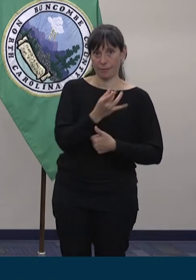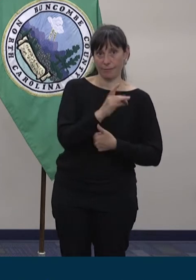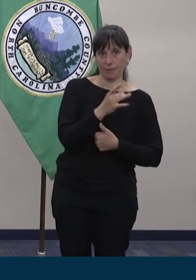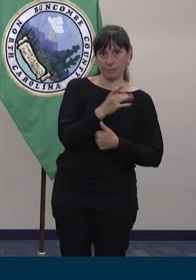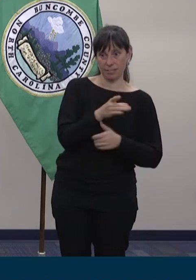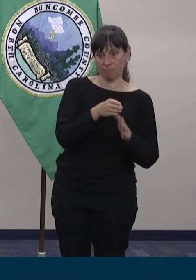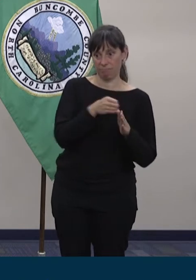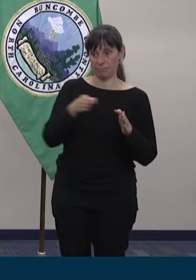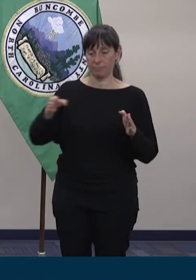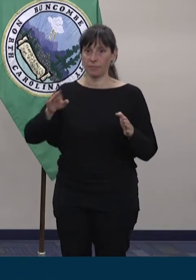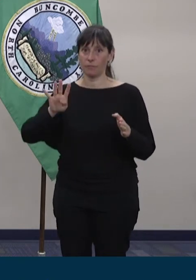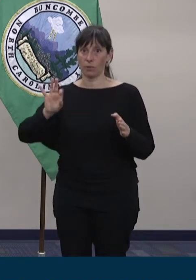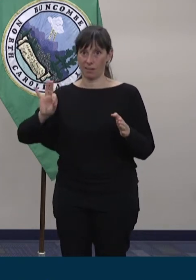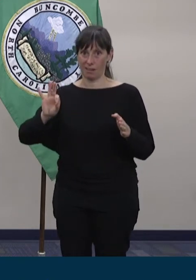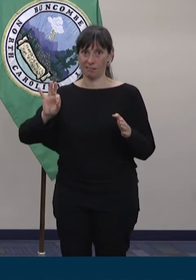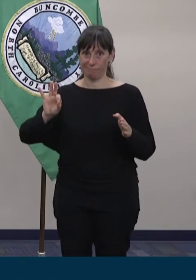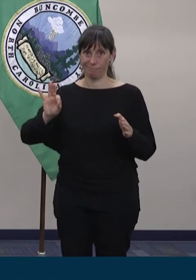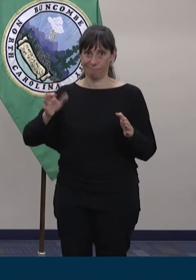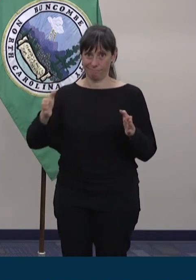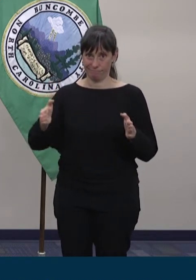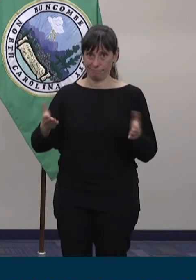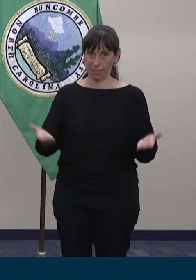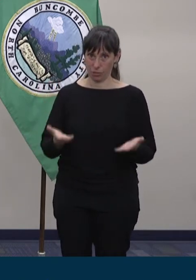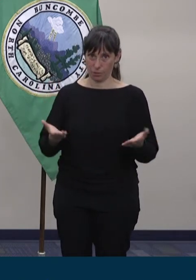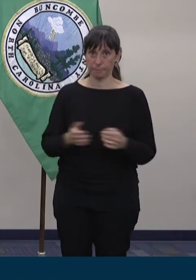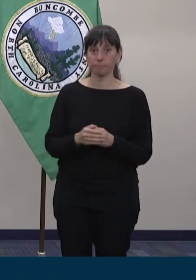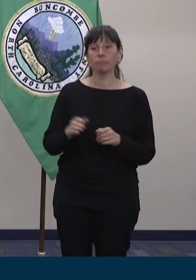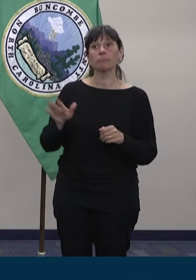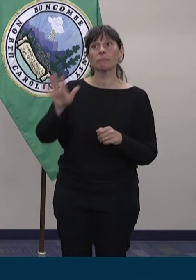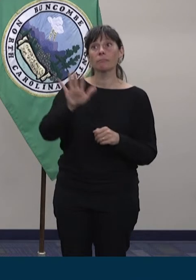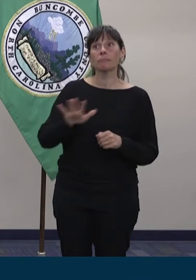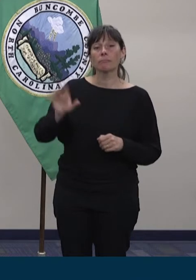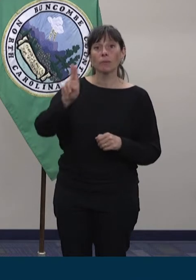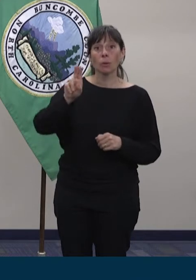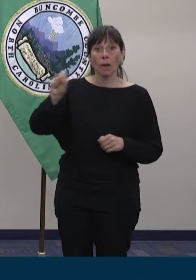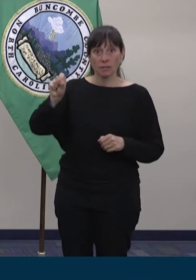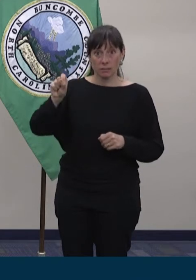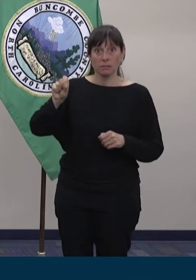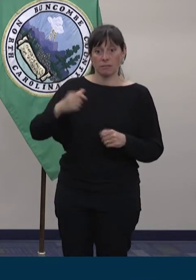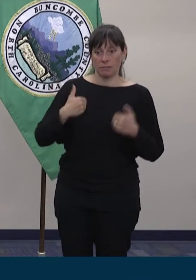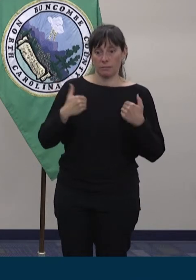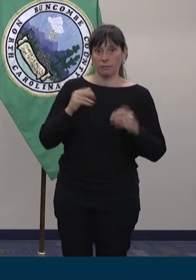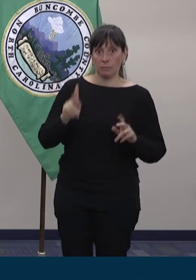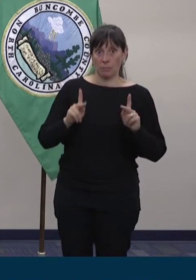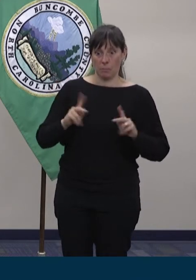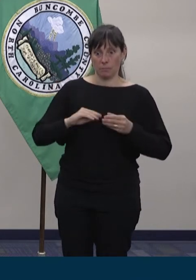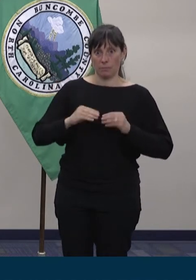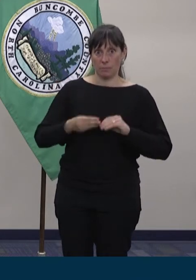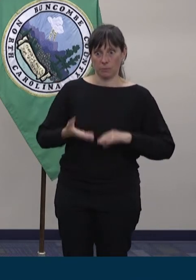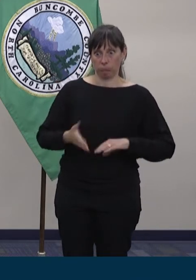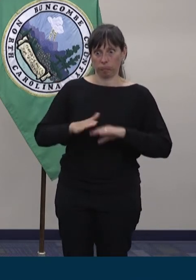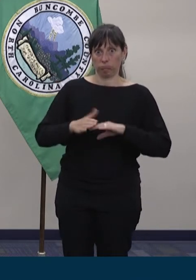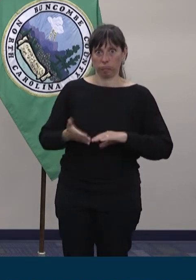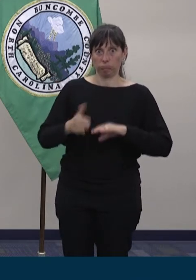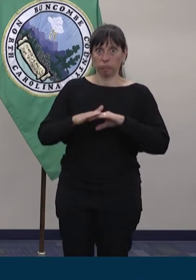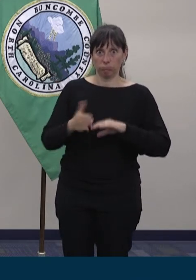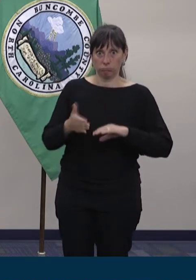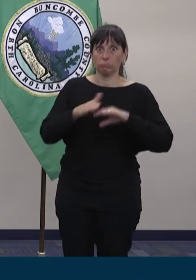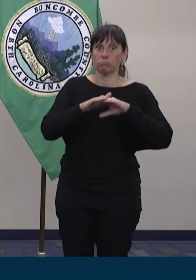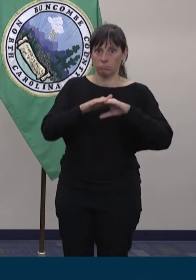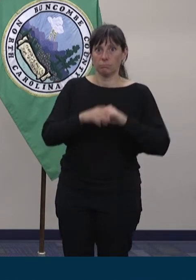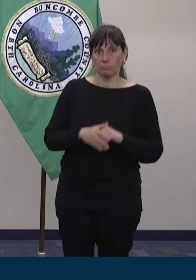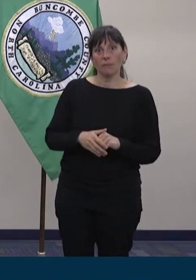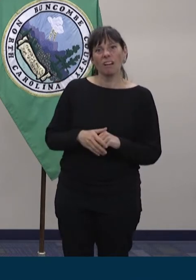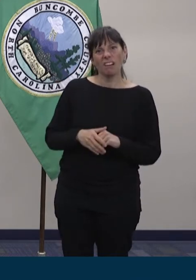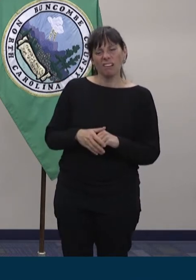49. Across the country, there has been an increase in COVID-19 in young adults. While the illness often